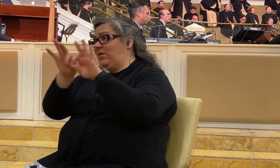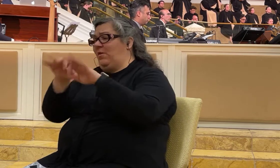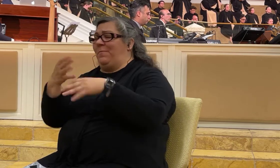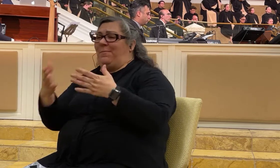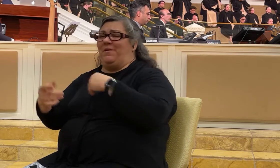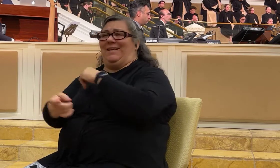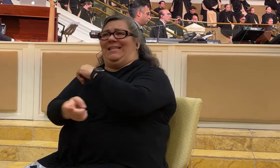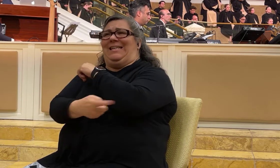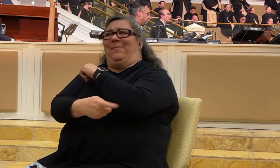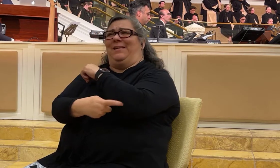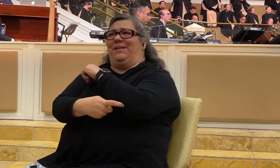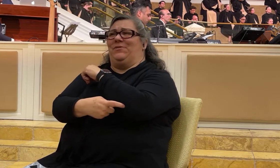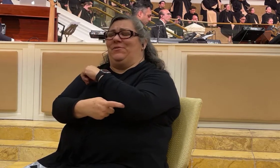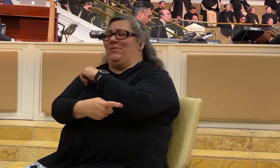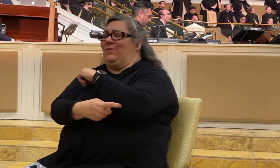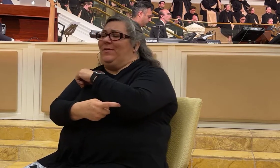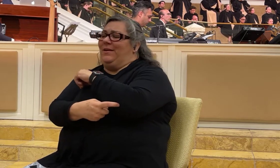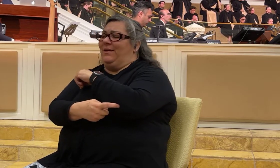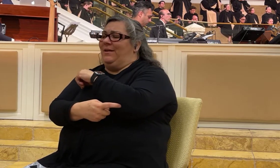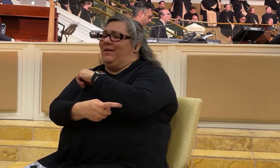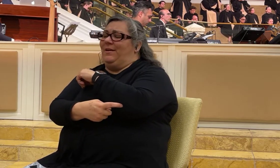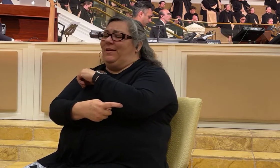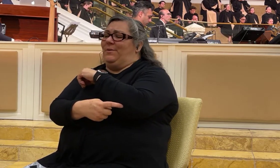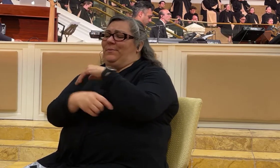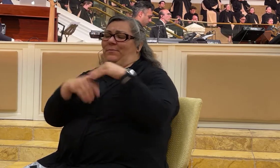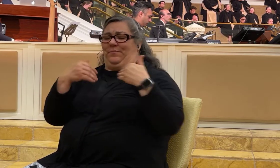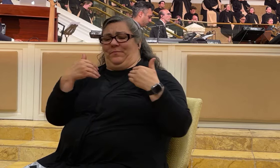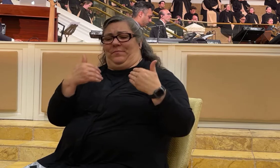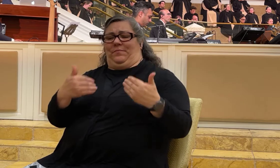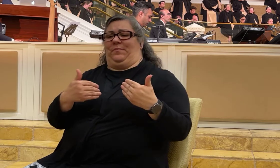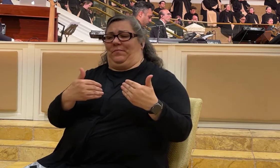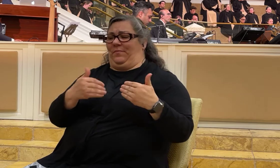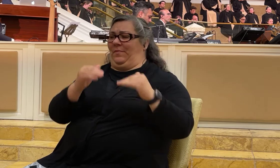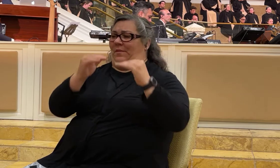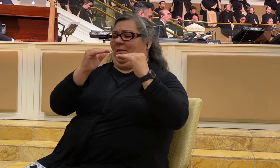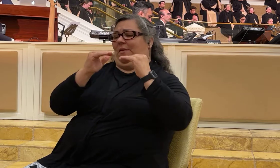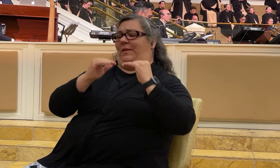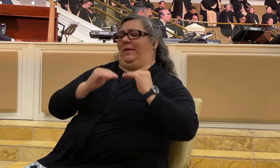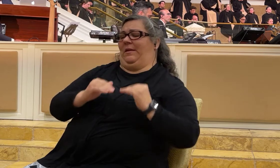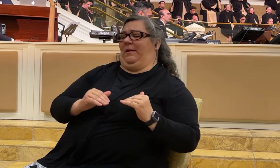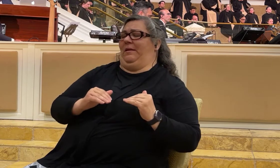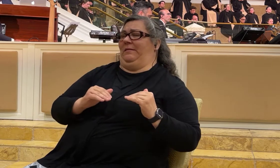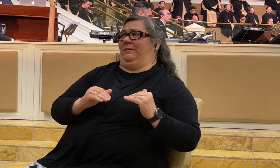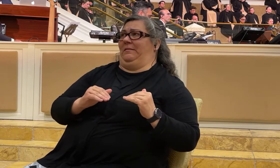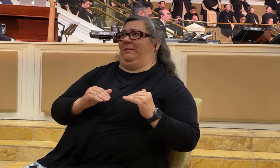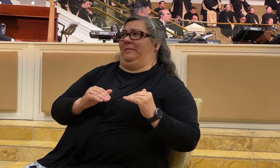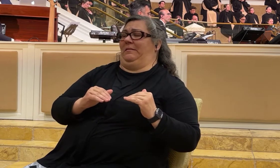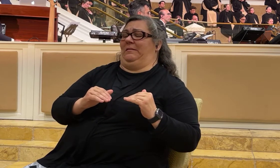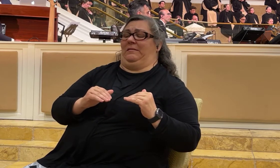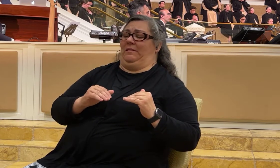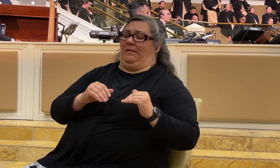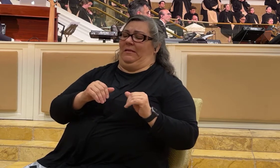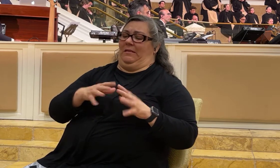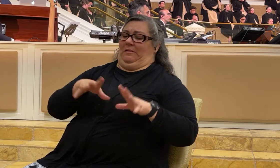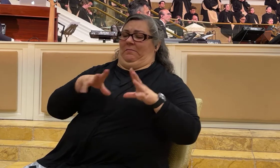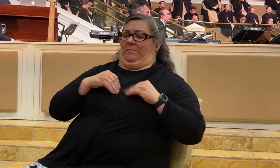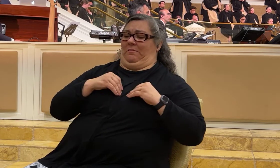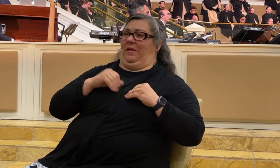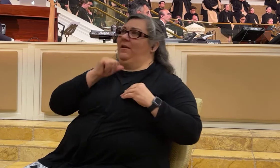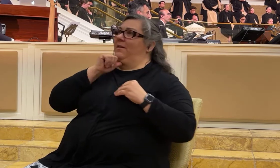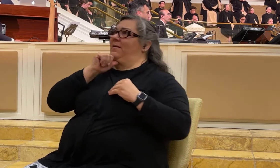to preserve a lesser good at the expense of a greater